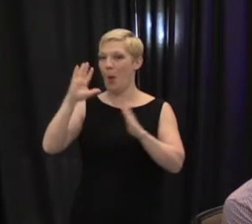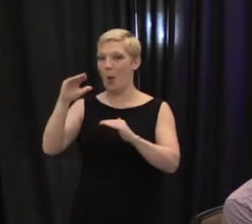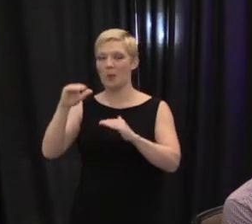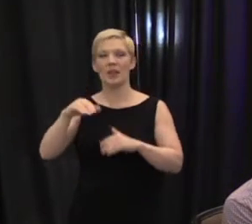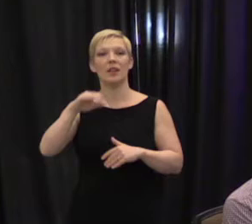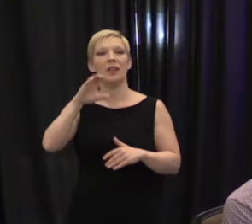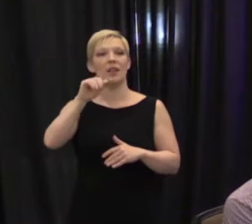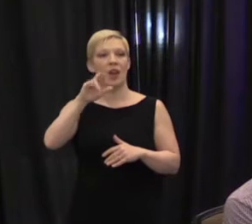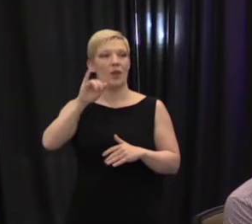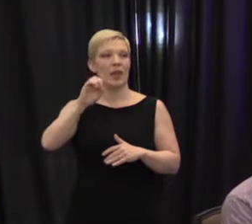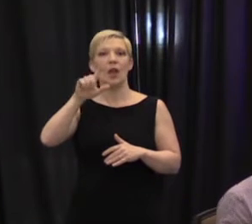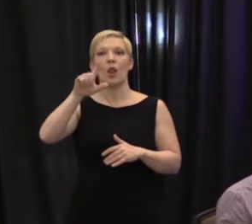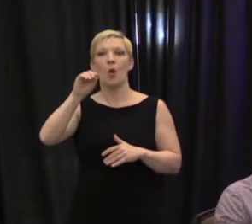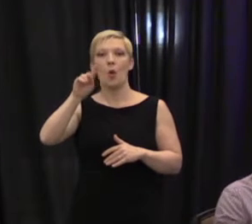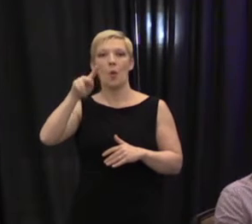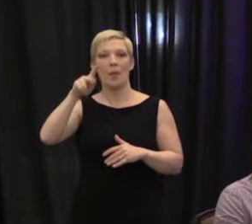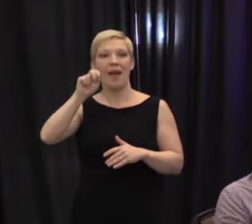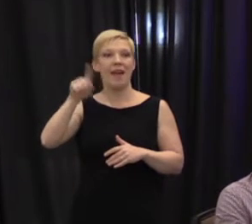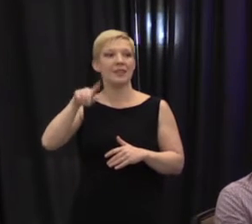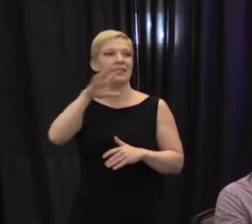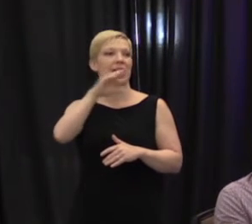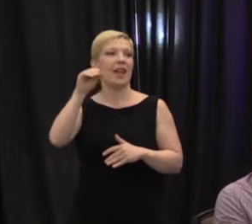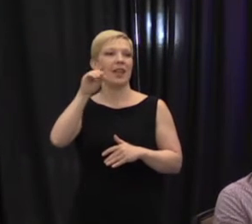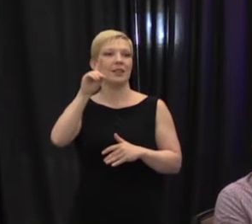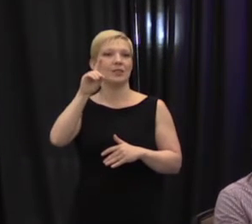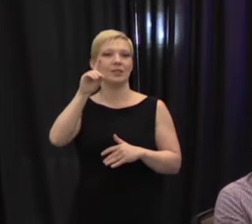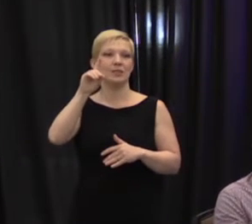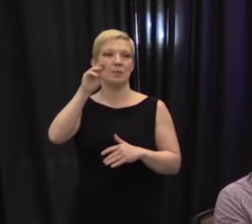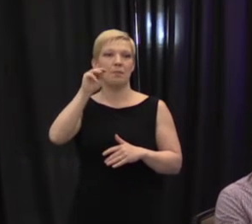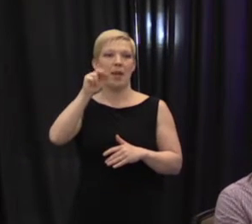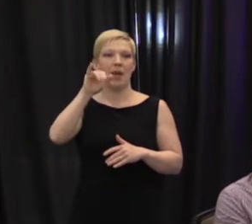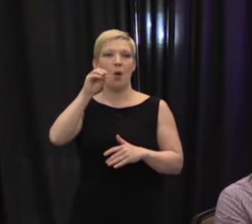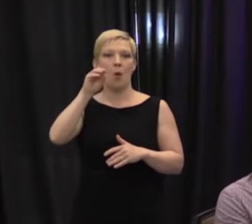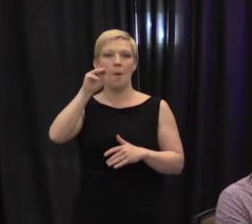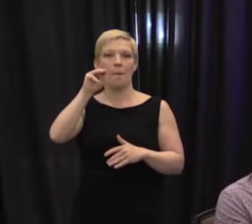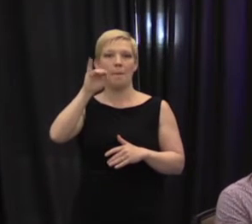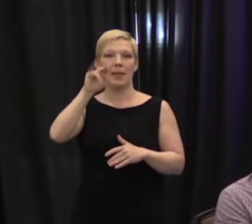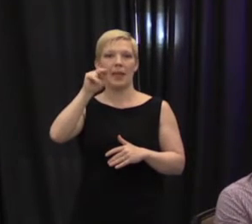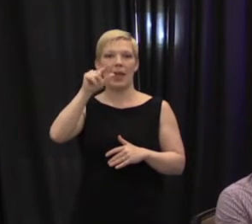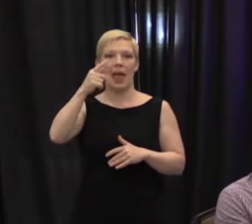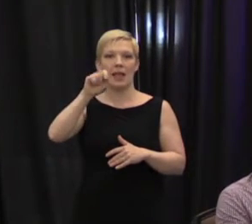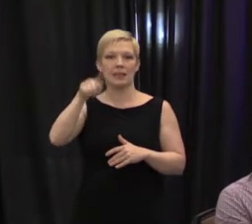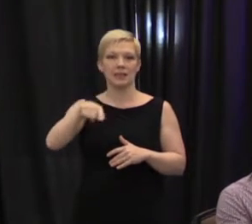Lopez and Mia Mingus. Mia, raise your hand.